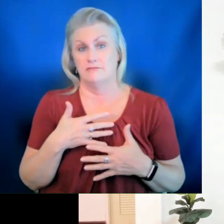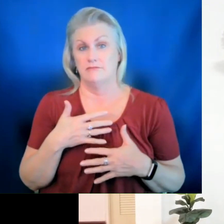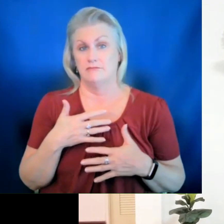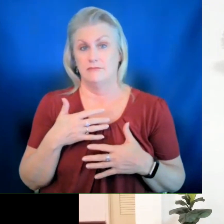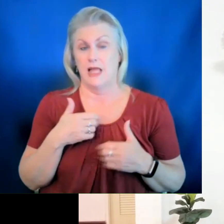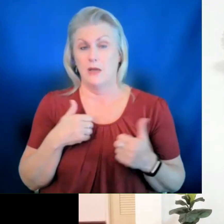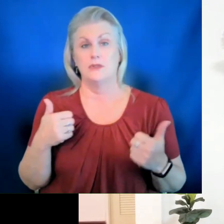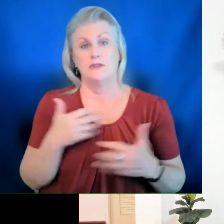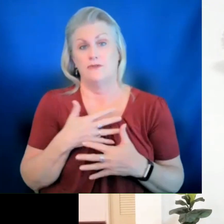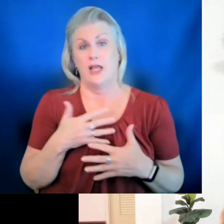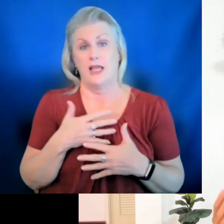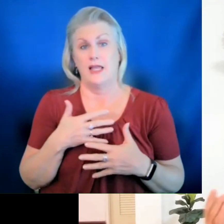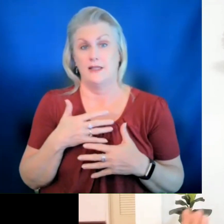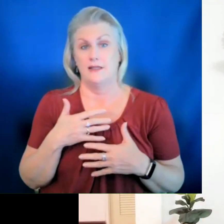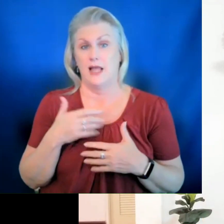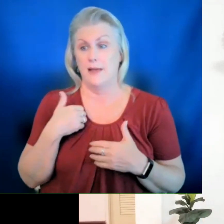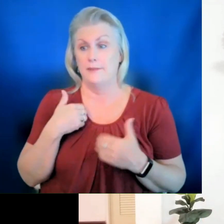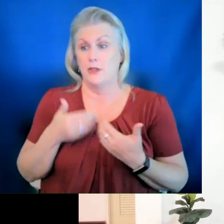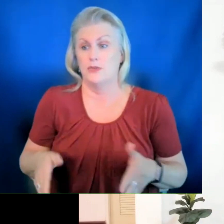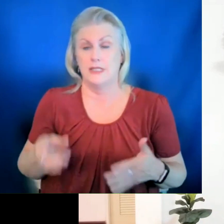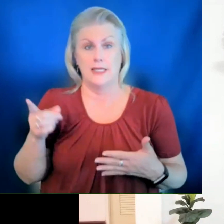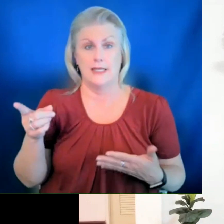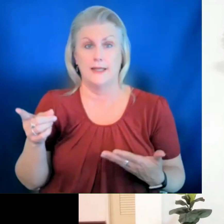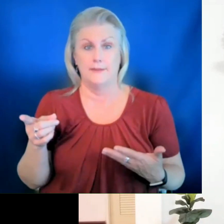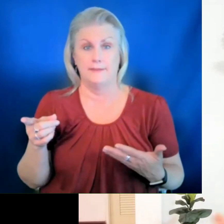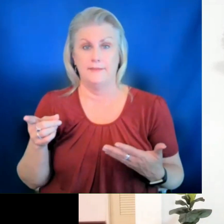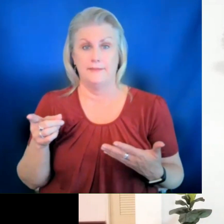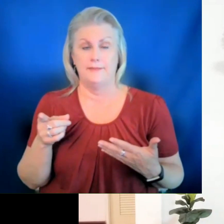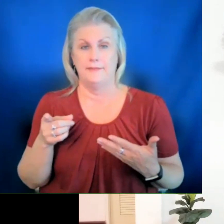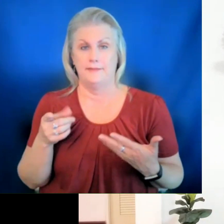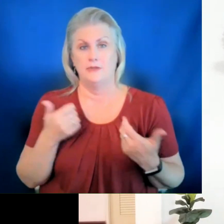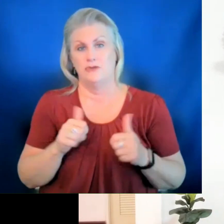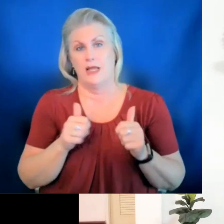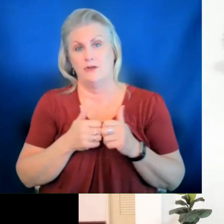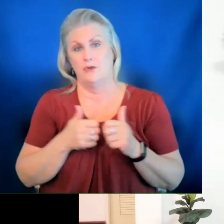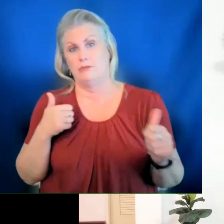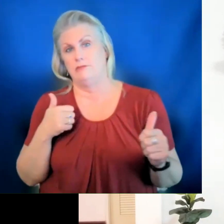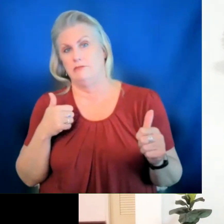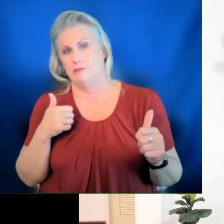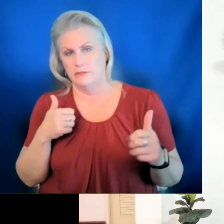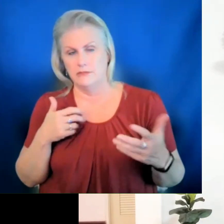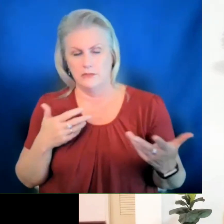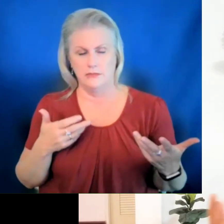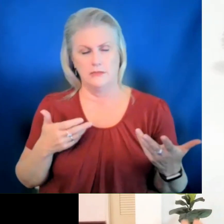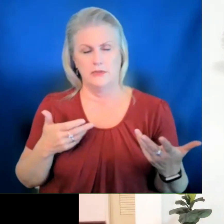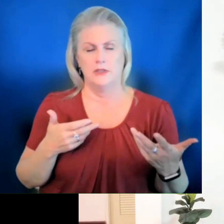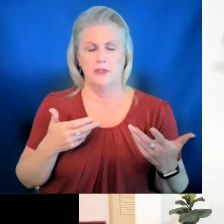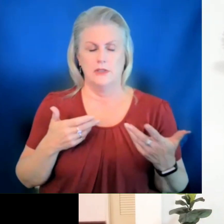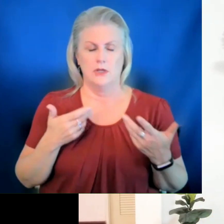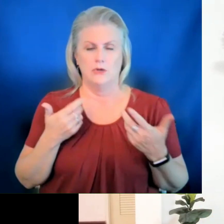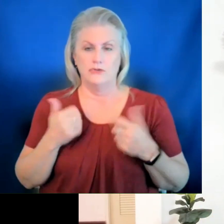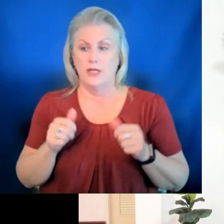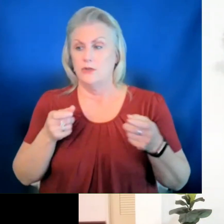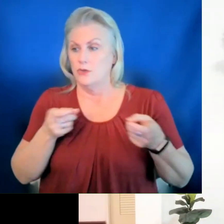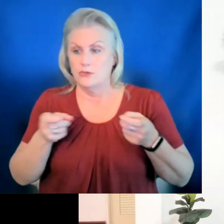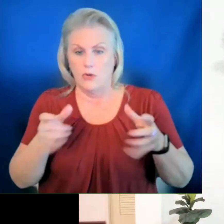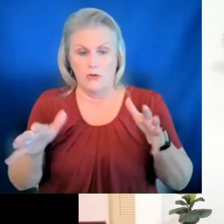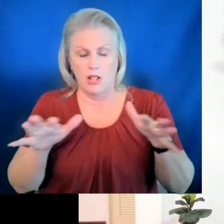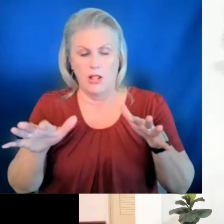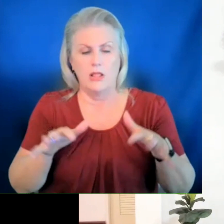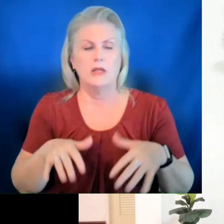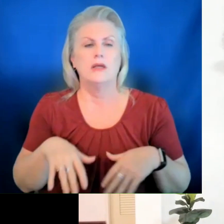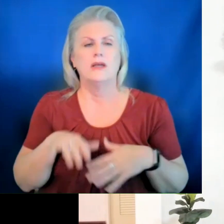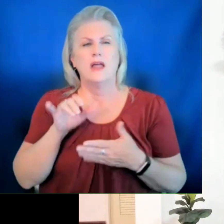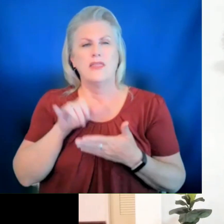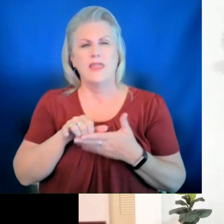was afraid that I am going to lose him. So that was what I was actually trying to control. And